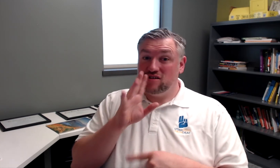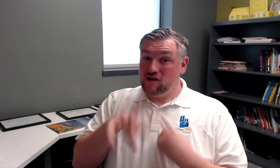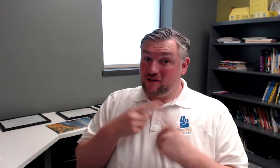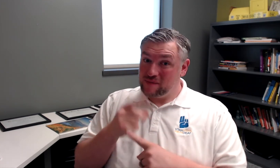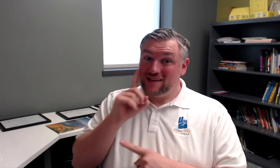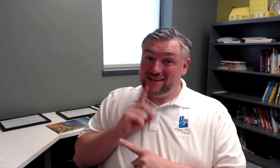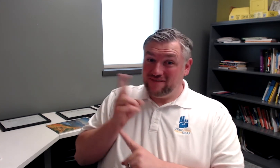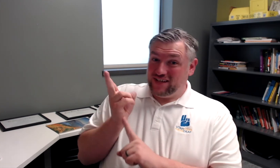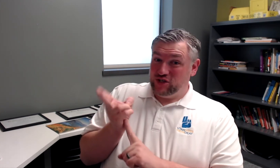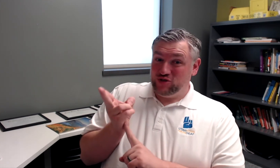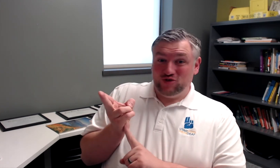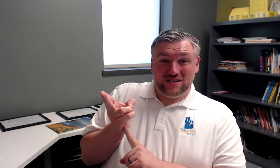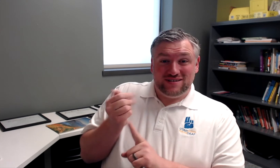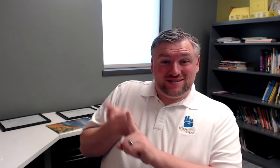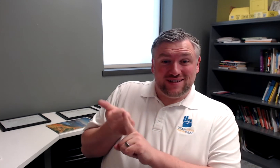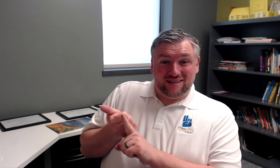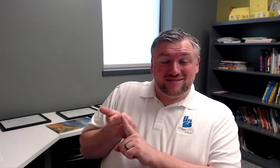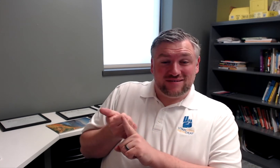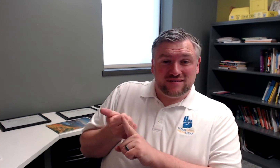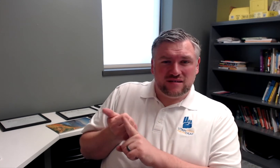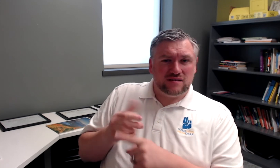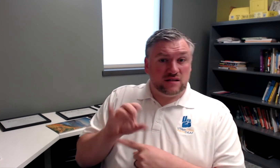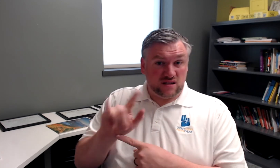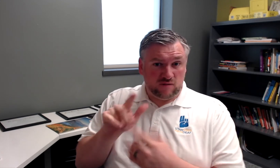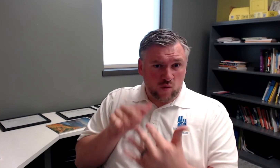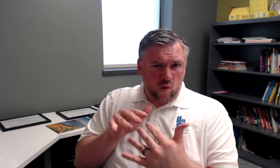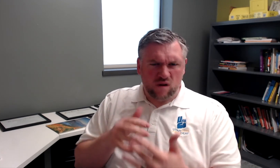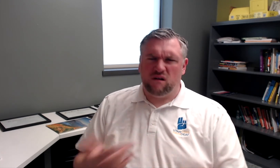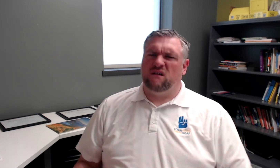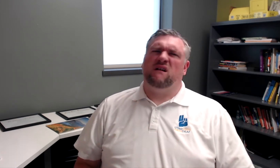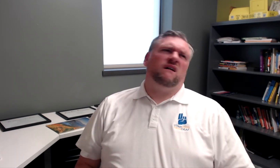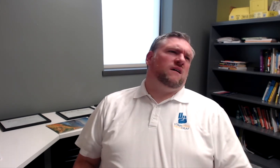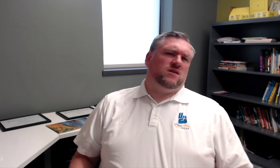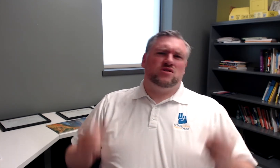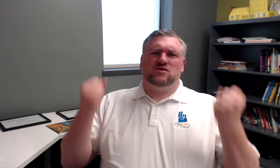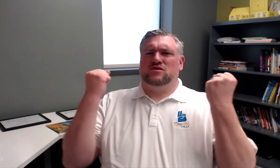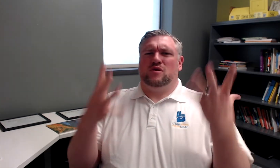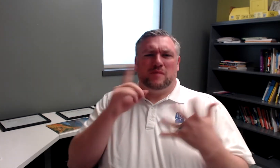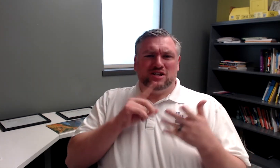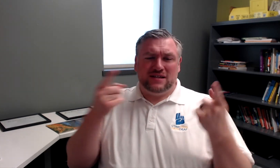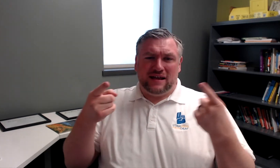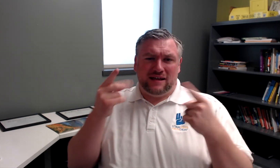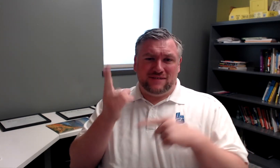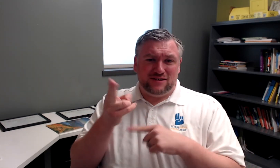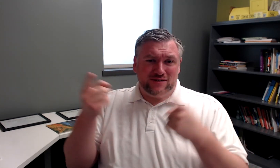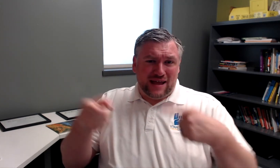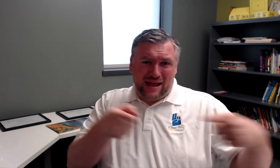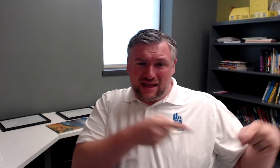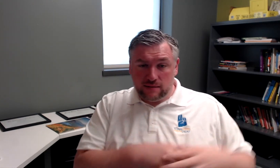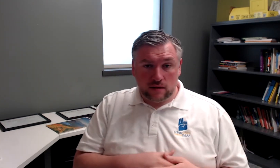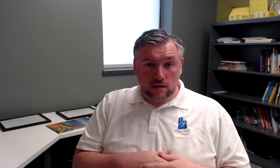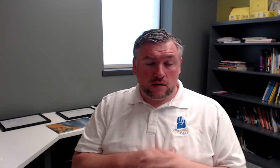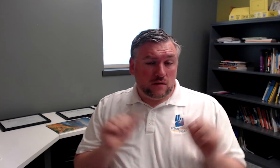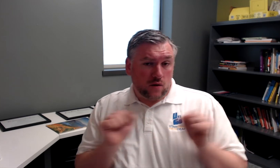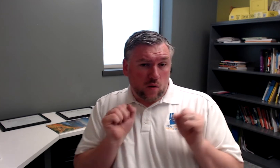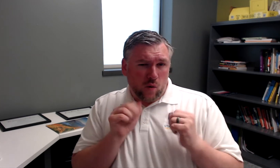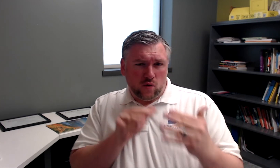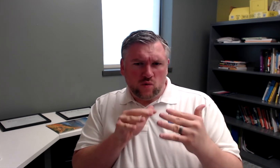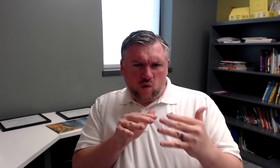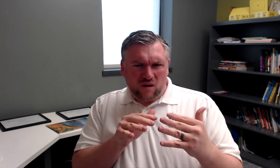ASL. You can talk about deaf history itself. Civil War, there is so much that happened in the deaf world.